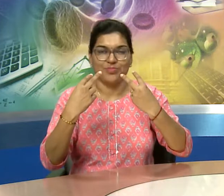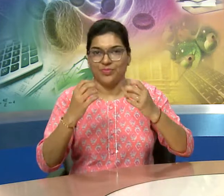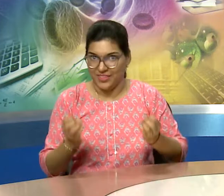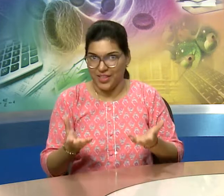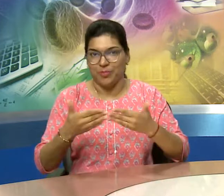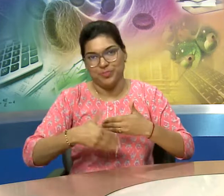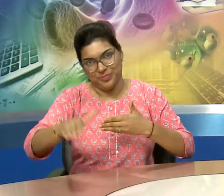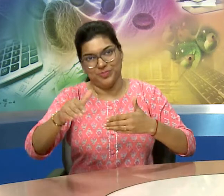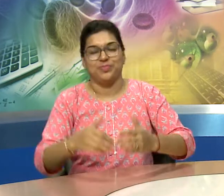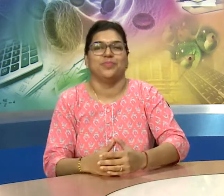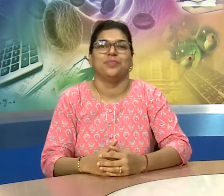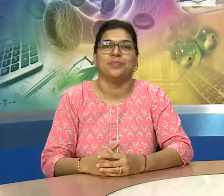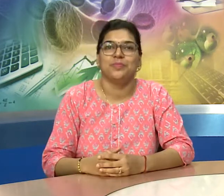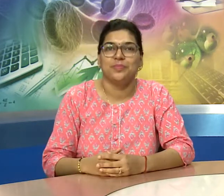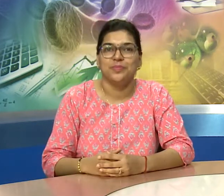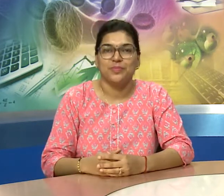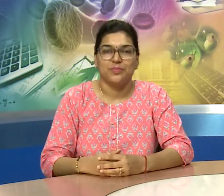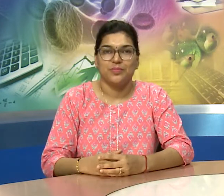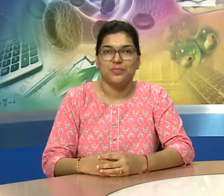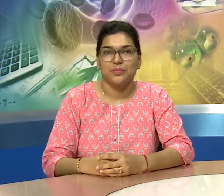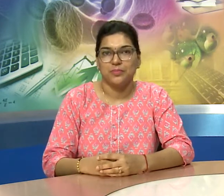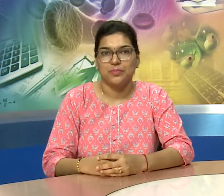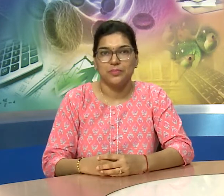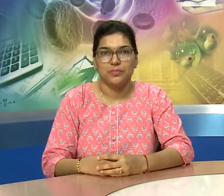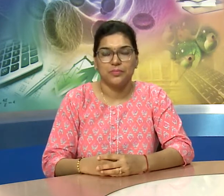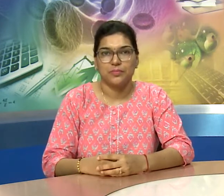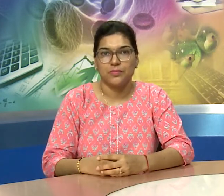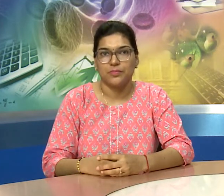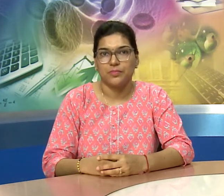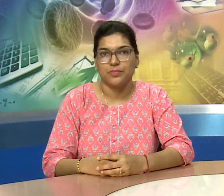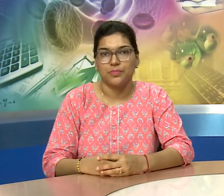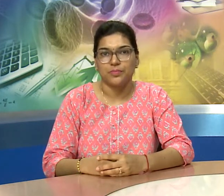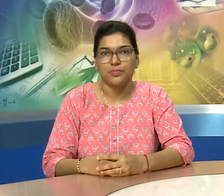the writer of this poem, has written this. Let us now begin this.